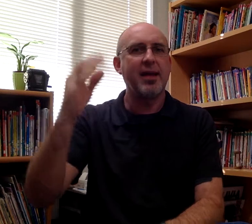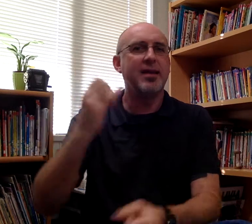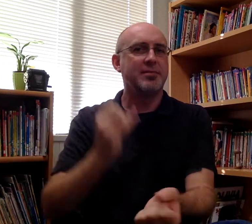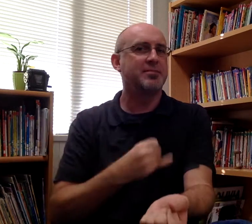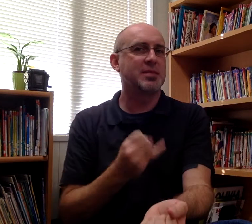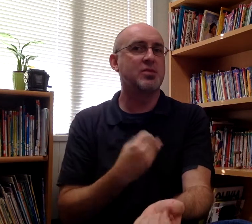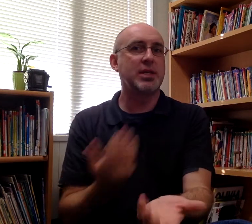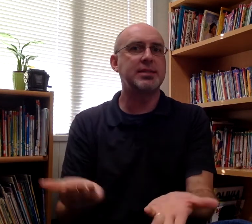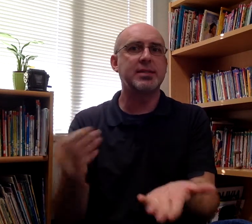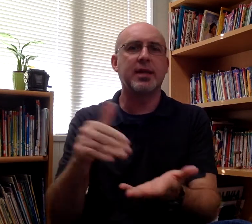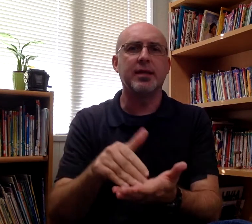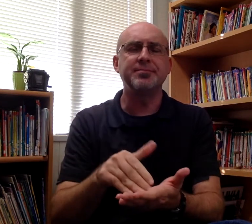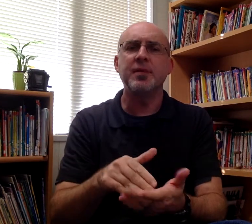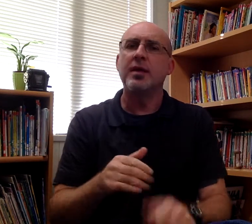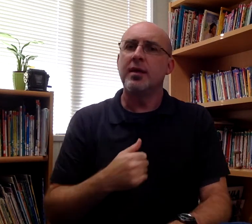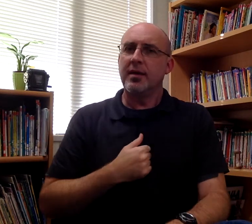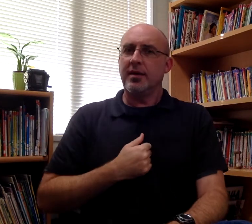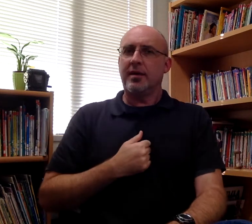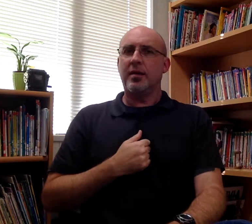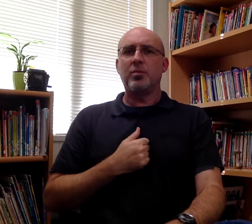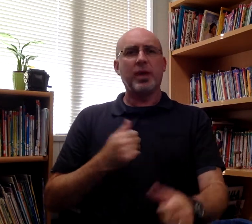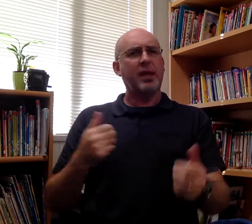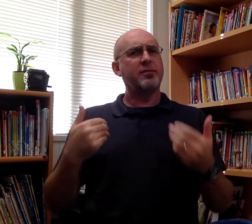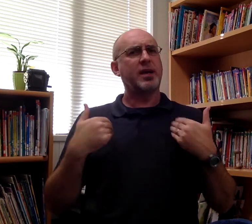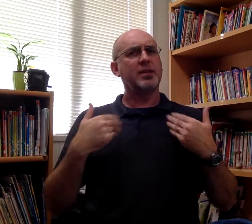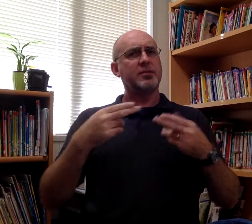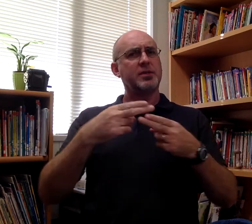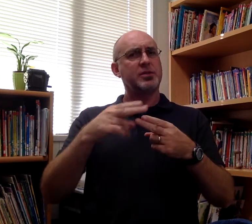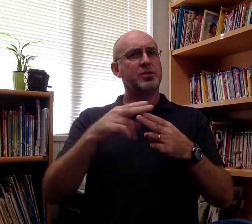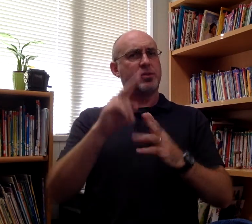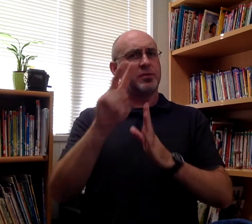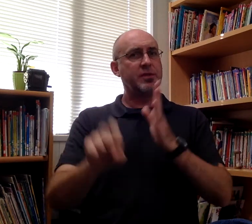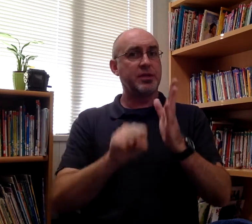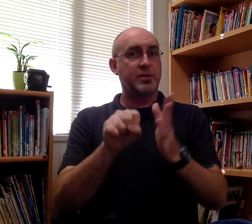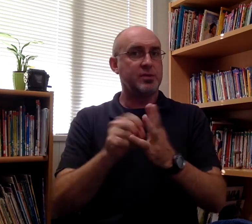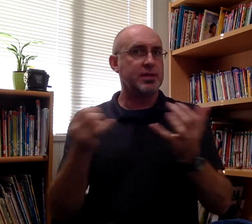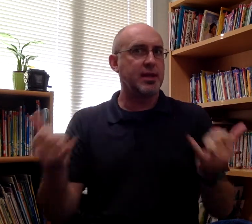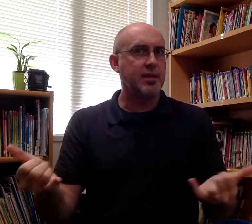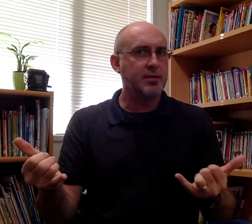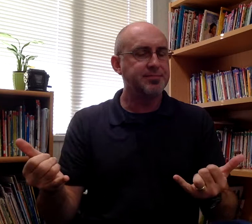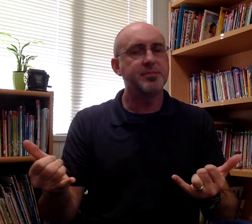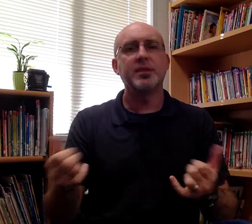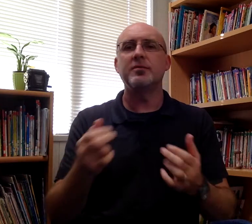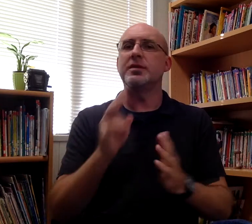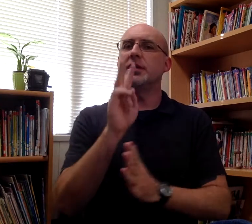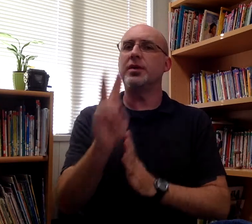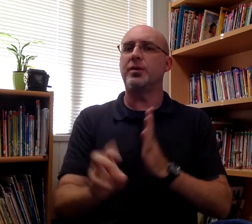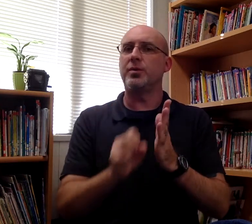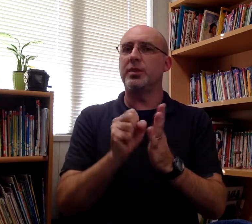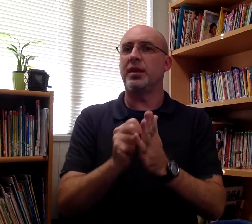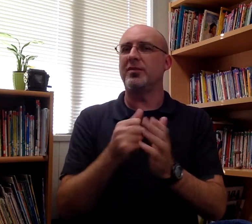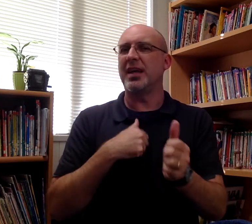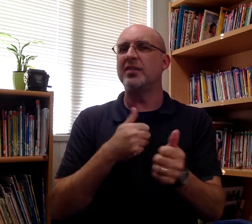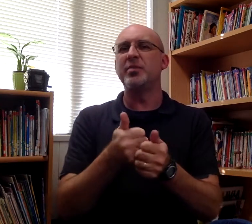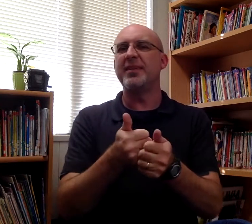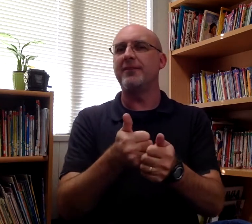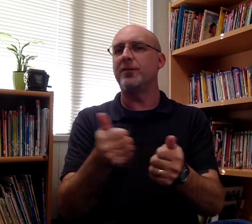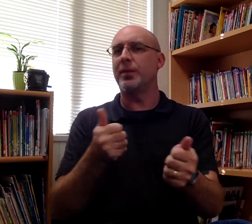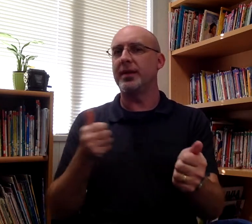Hi, it's Jason again. We have kind of a short video today. The video that I've kind of been